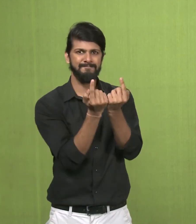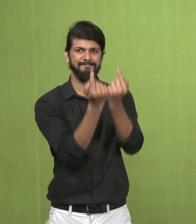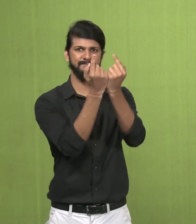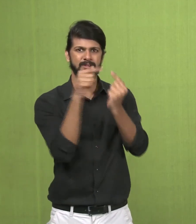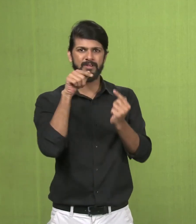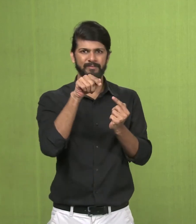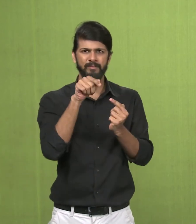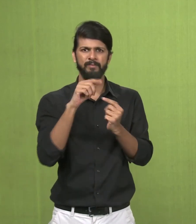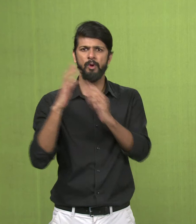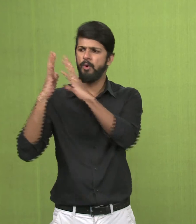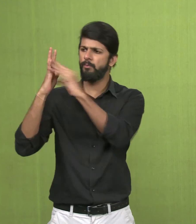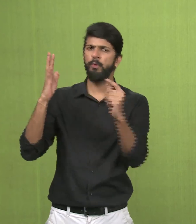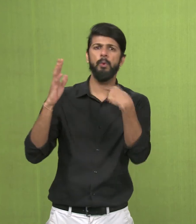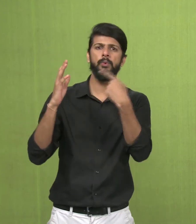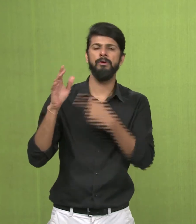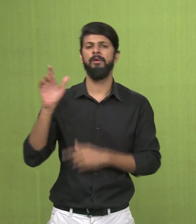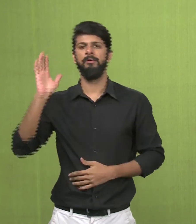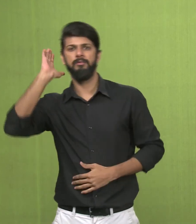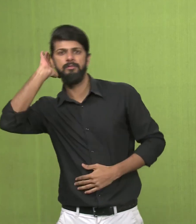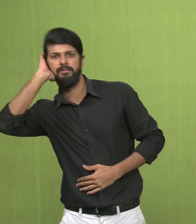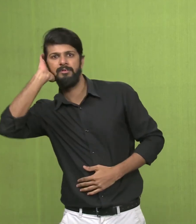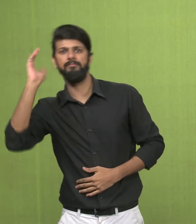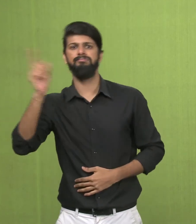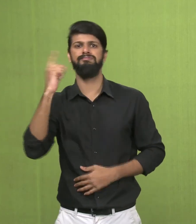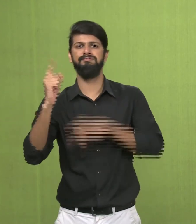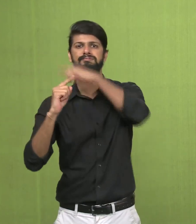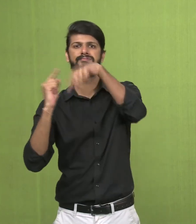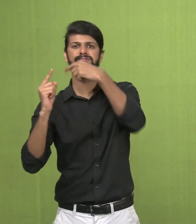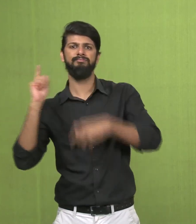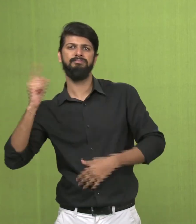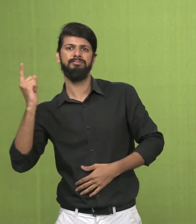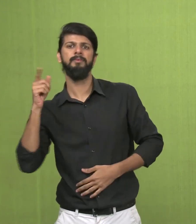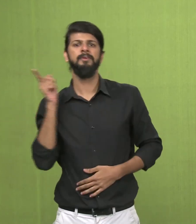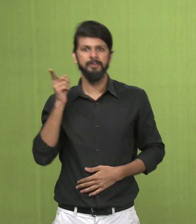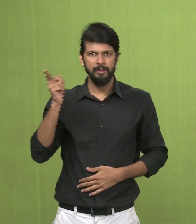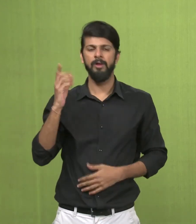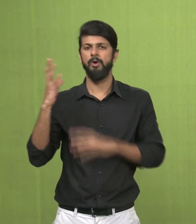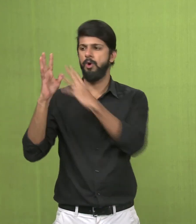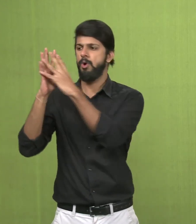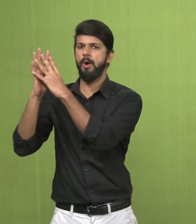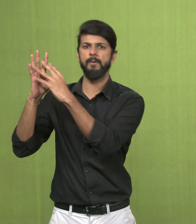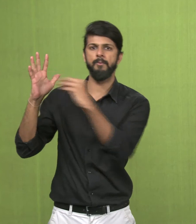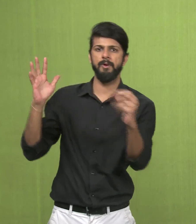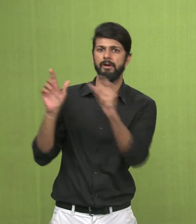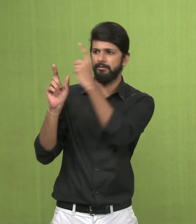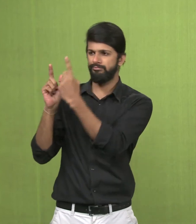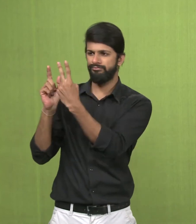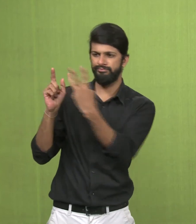Answers. First answer, Varaha is a Vishnu avatar, the incarnation of Vishnu,